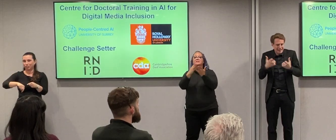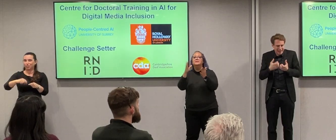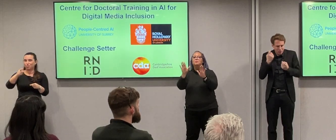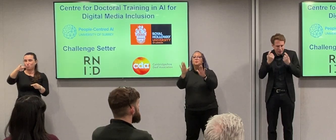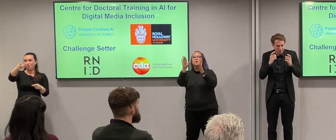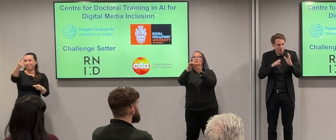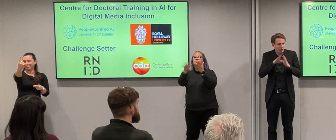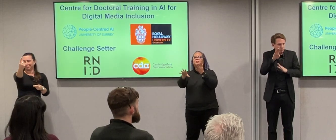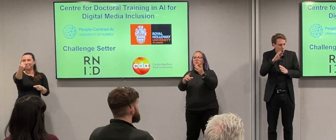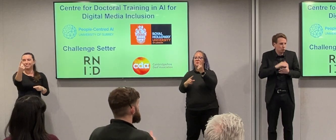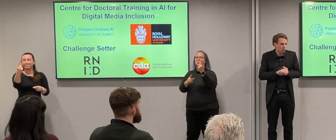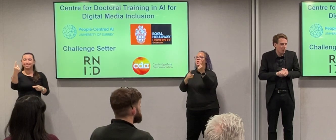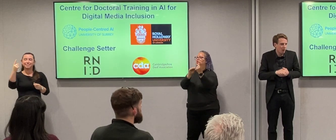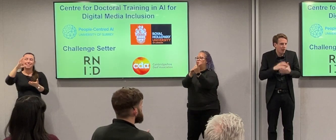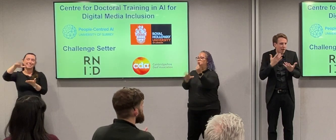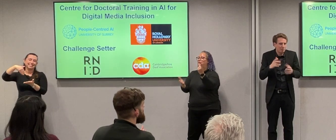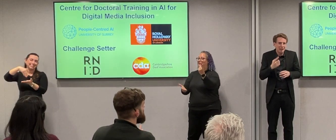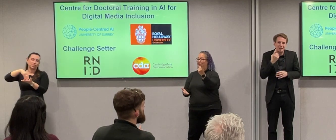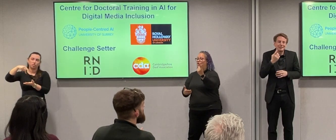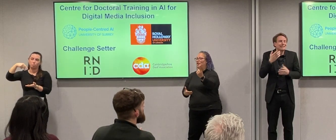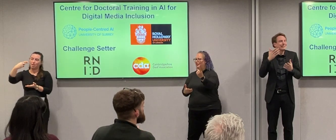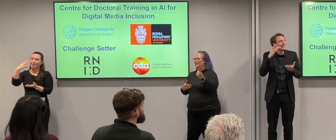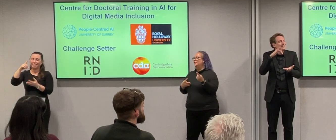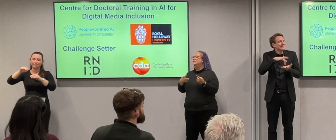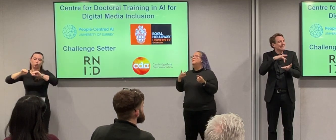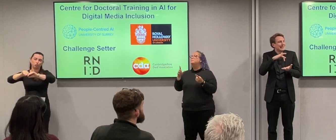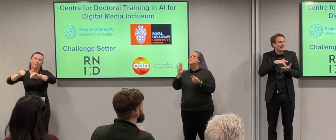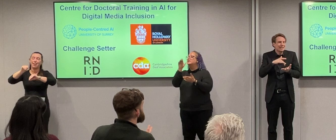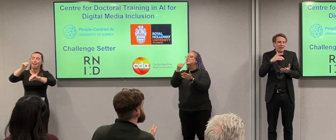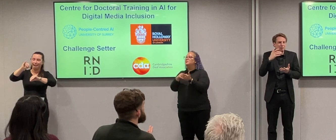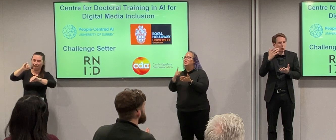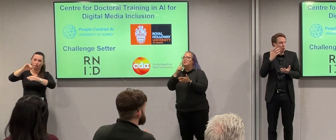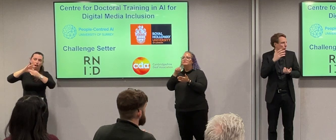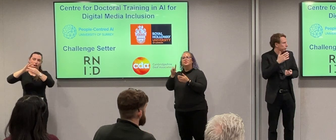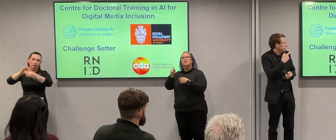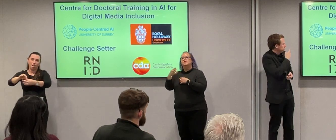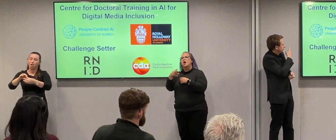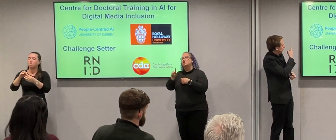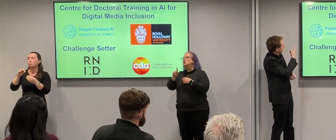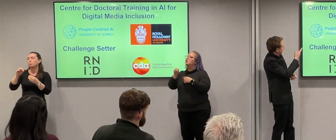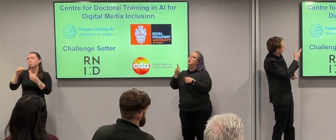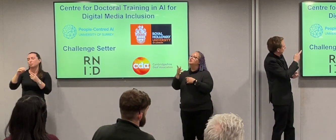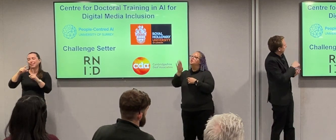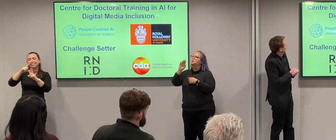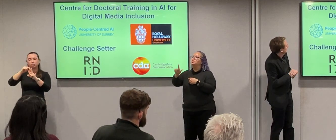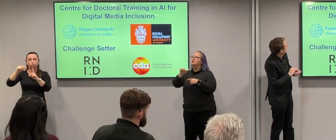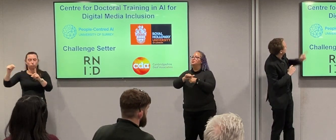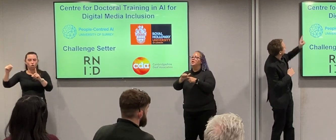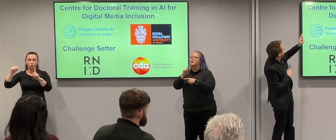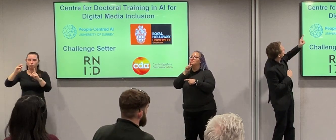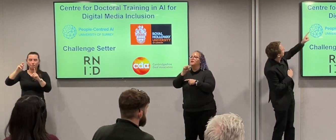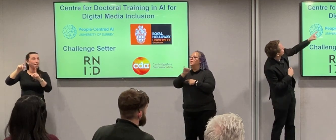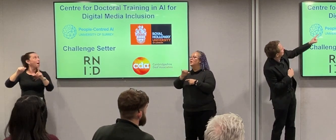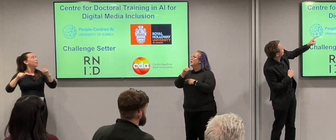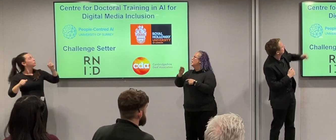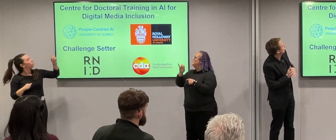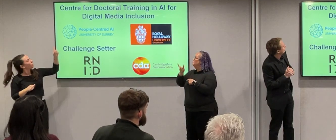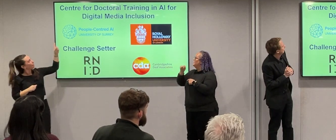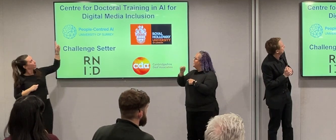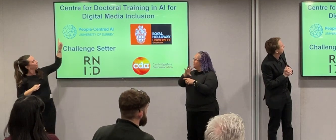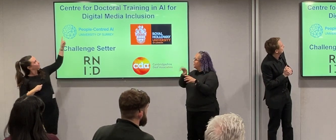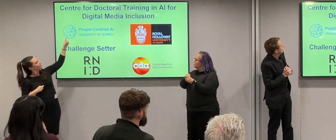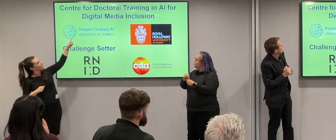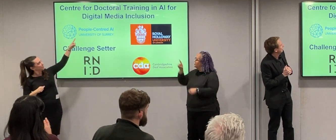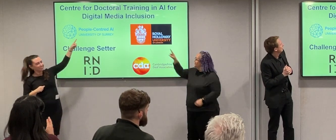at the Centre for Doctoral Training in AI for Digital Media Inclusion, the big one up the top. You